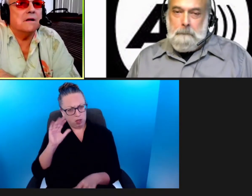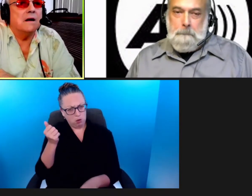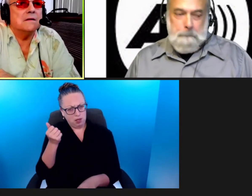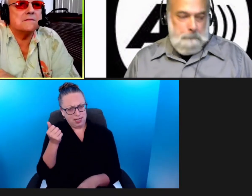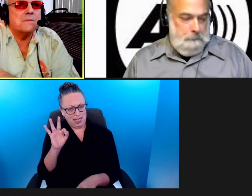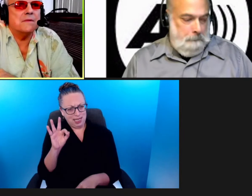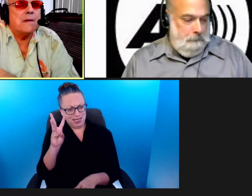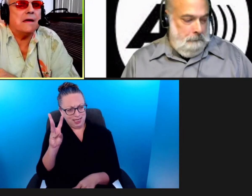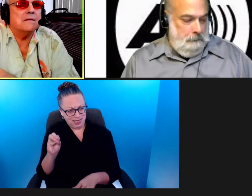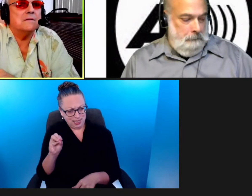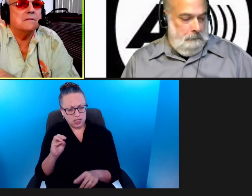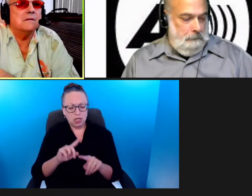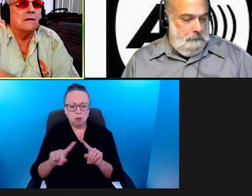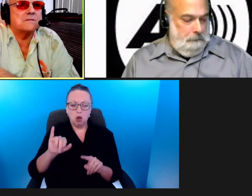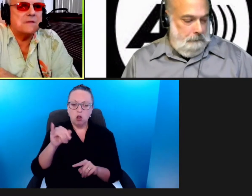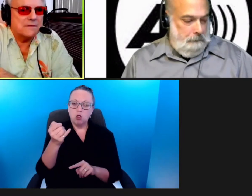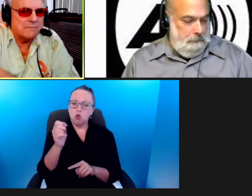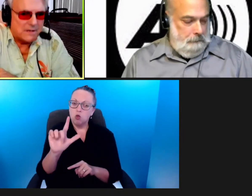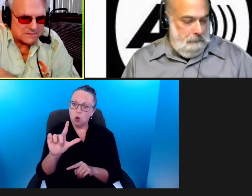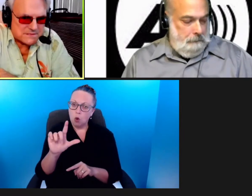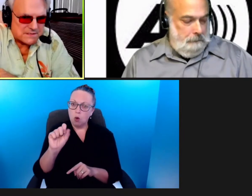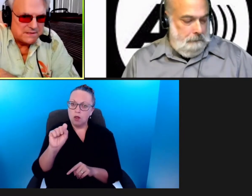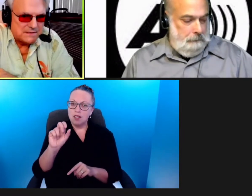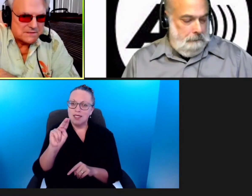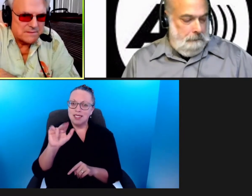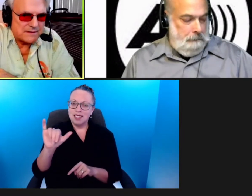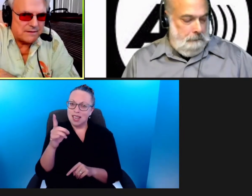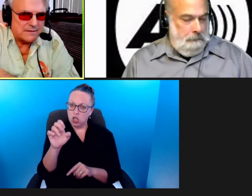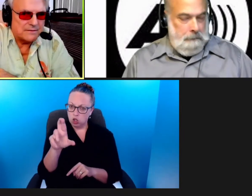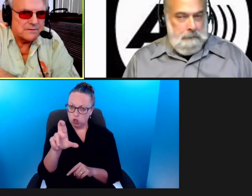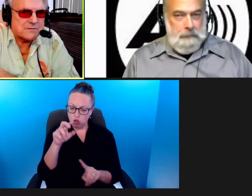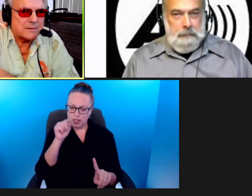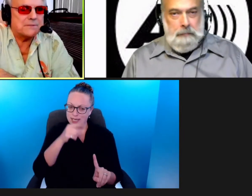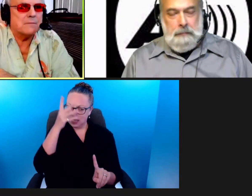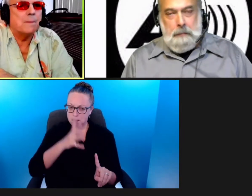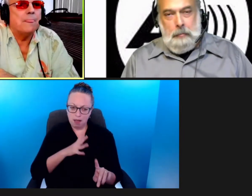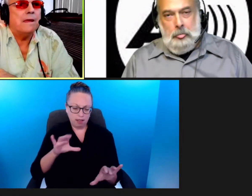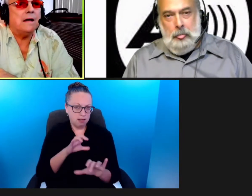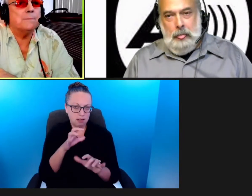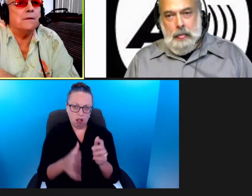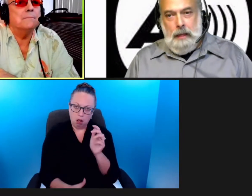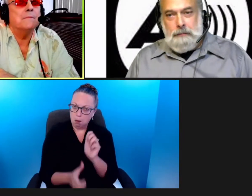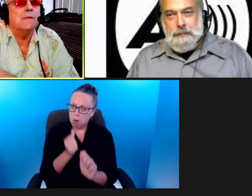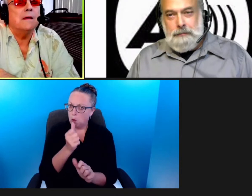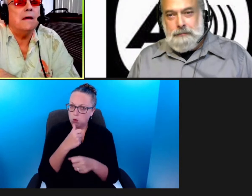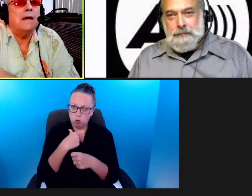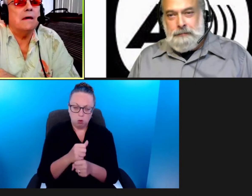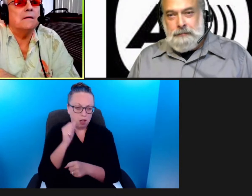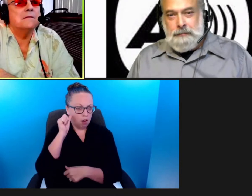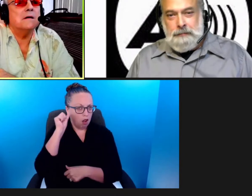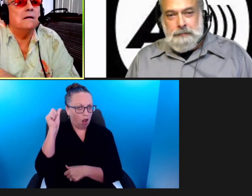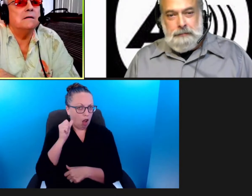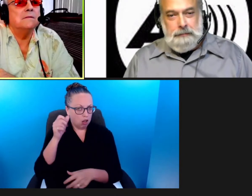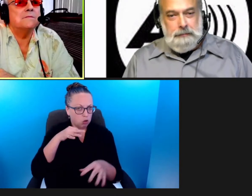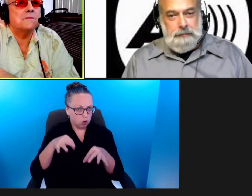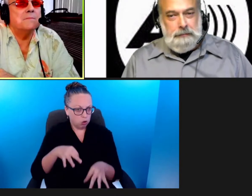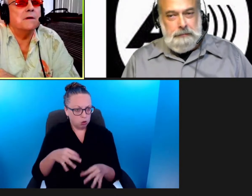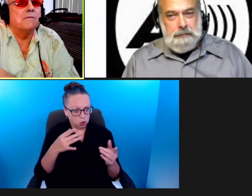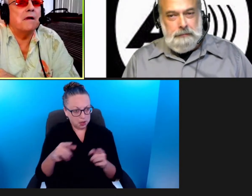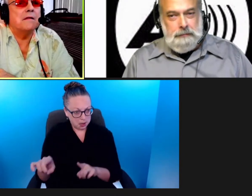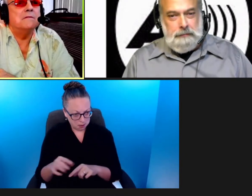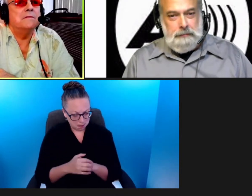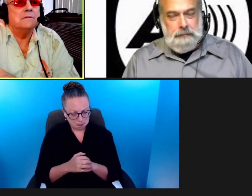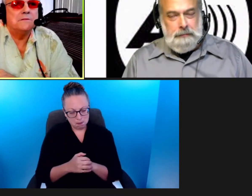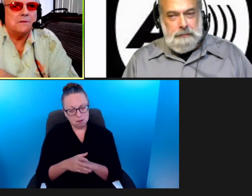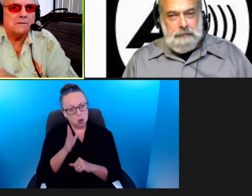Snyder is the man who has done most to make audio description happen. And it's going to be a